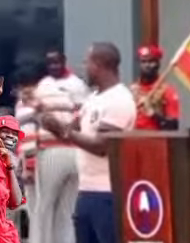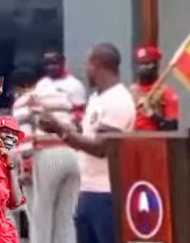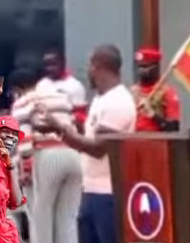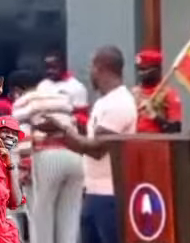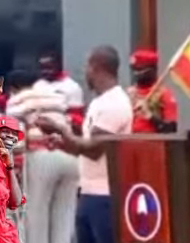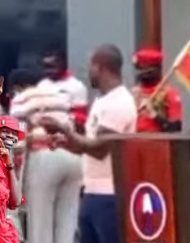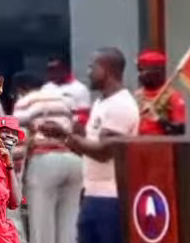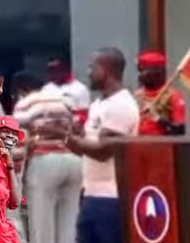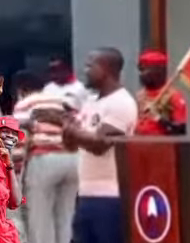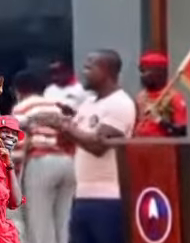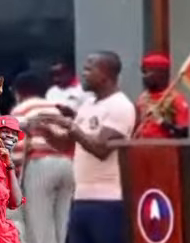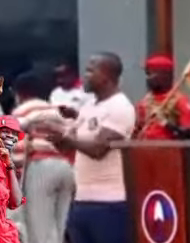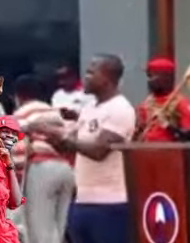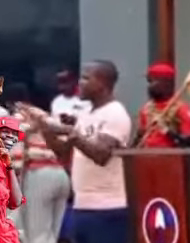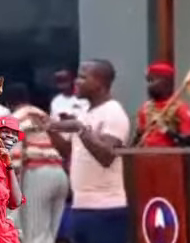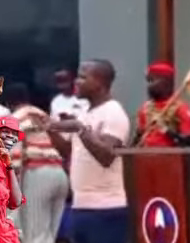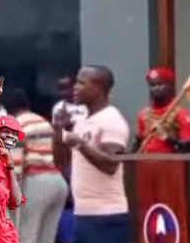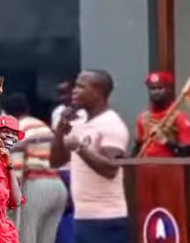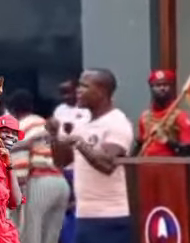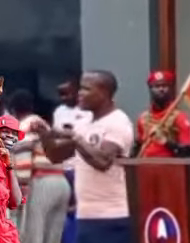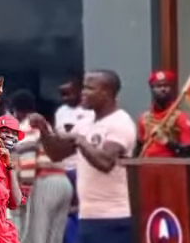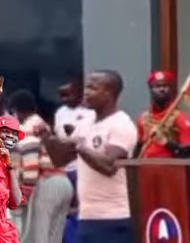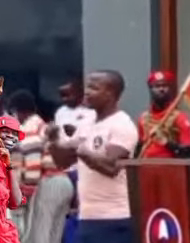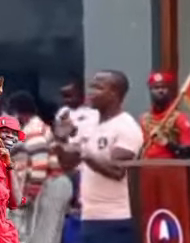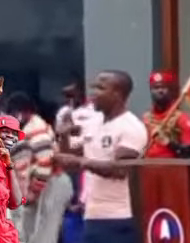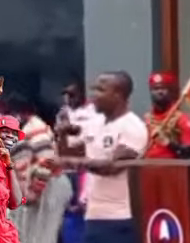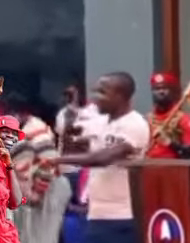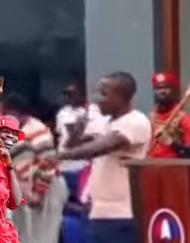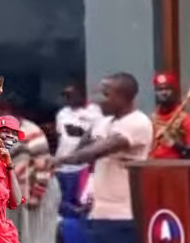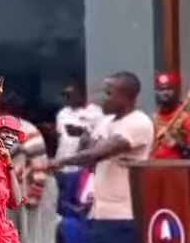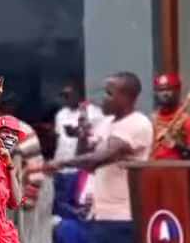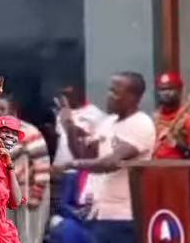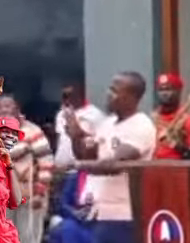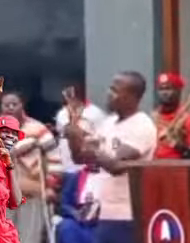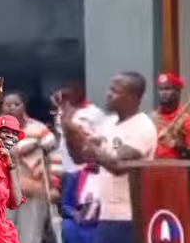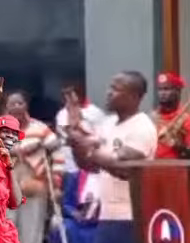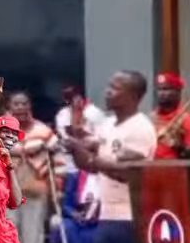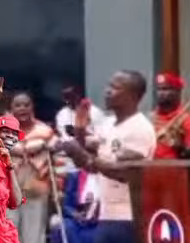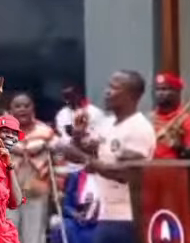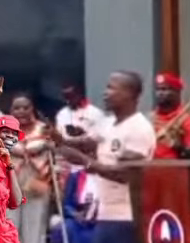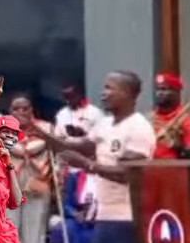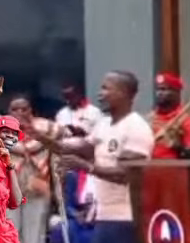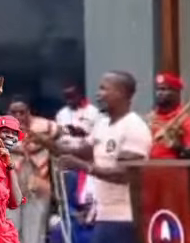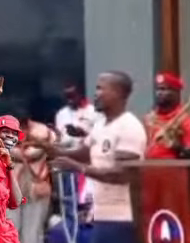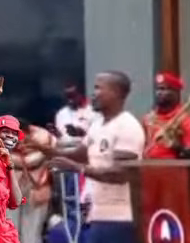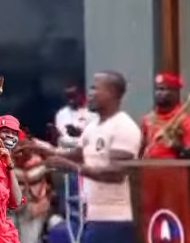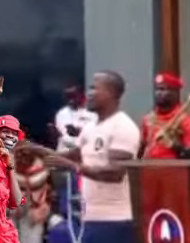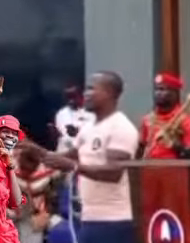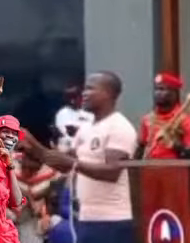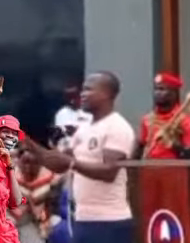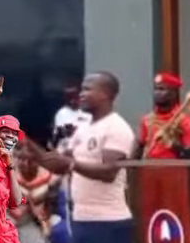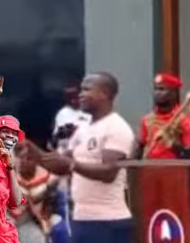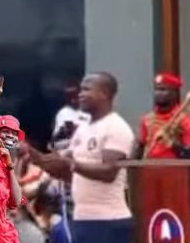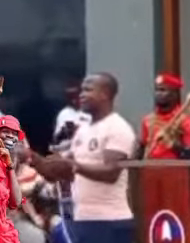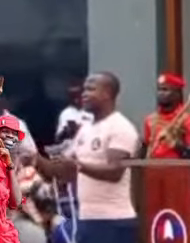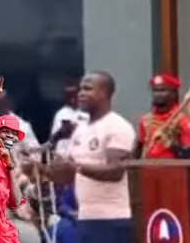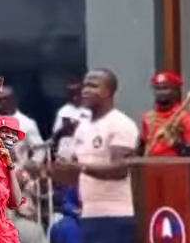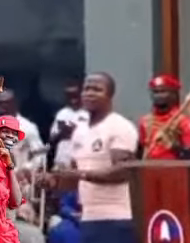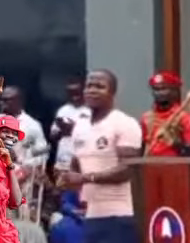The dictatorship, no. One day everything is going to be fine.